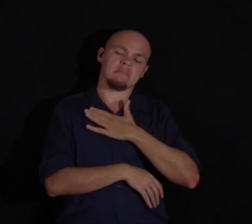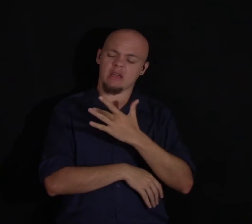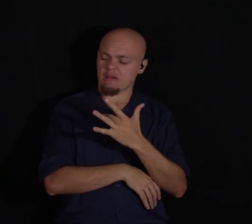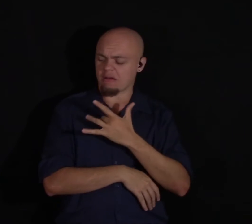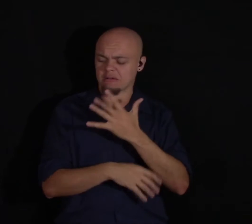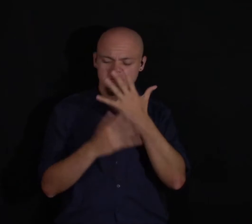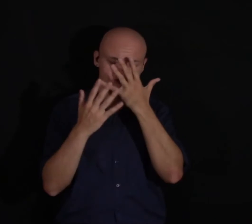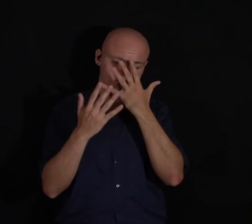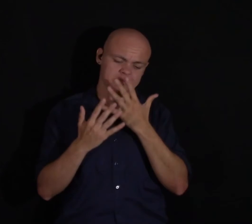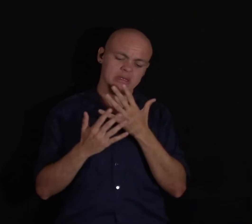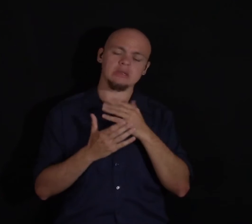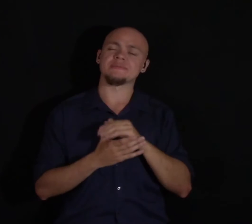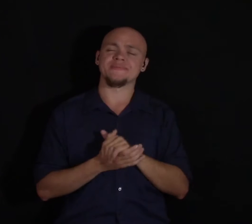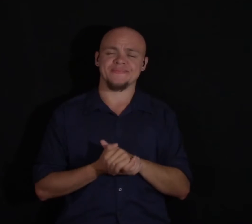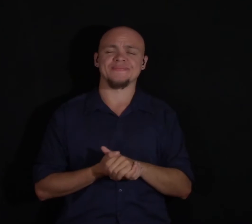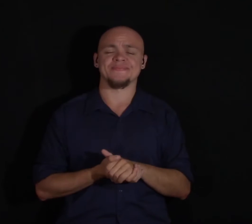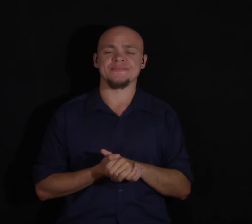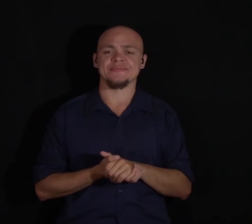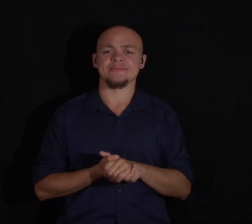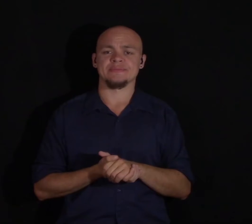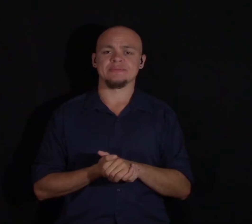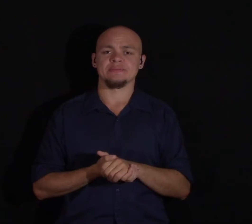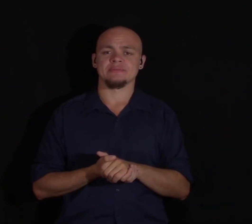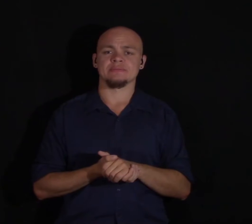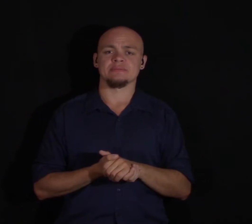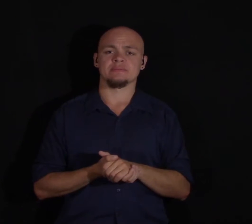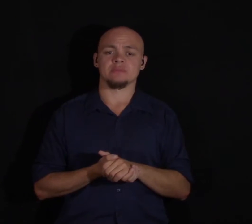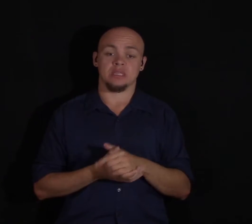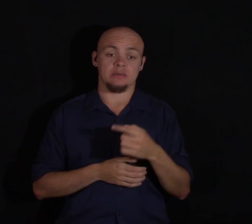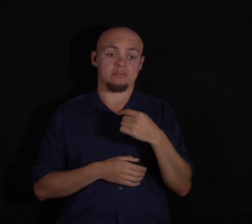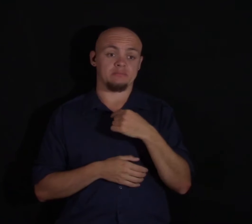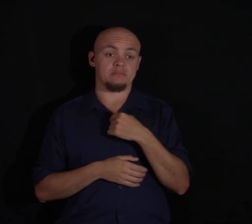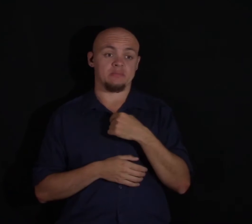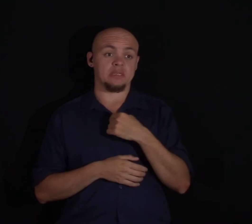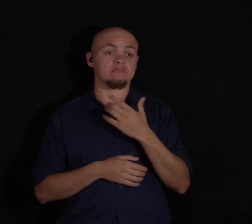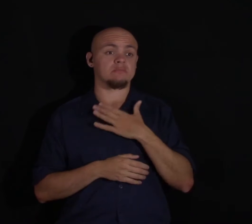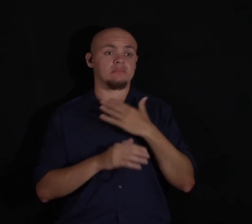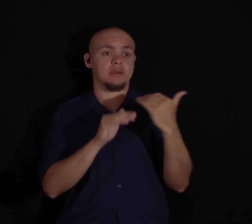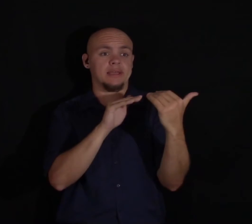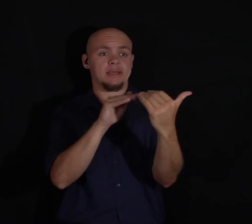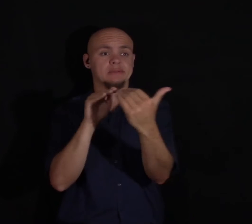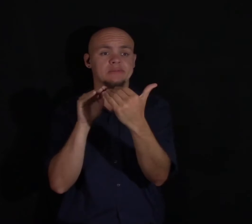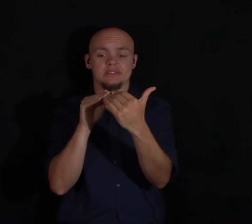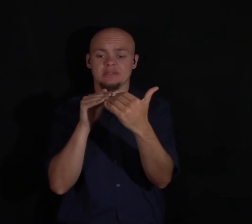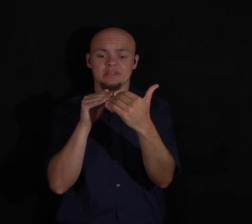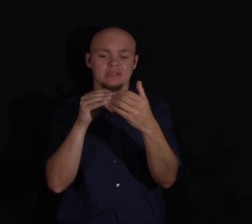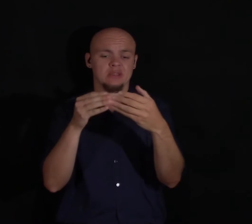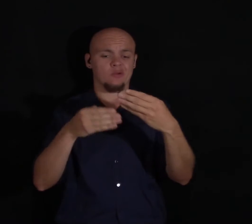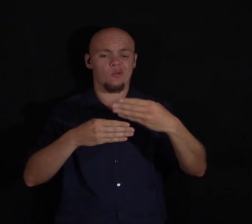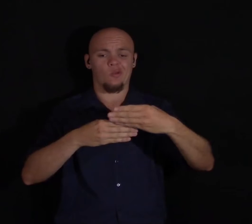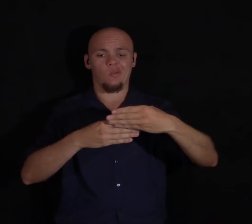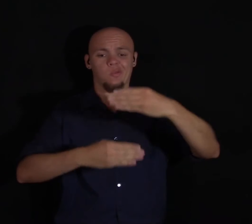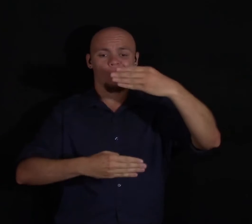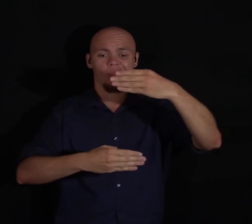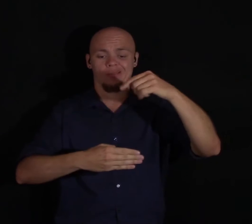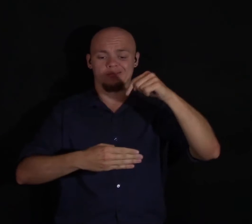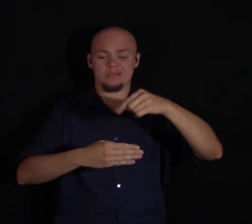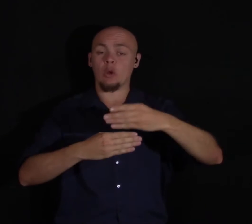an insurmountable barrier placed between me and my fellow men. This barrier was sealed with the blood of William